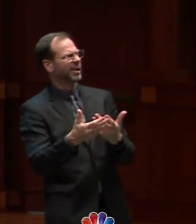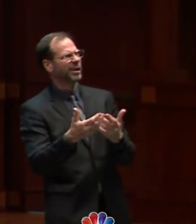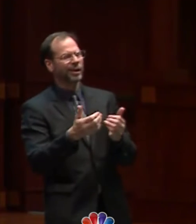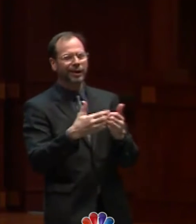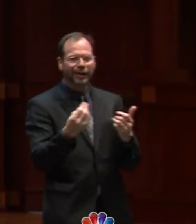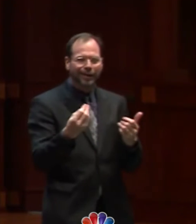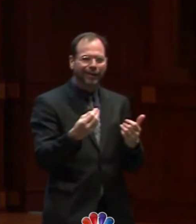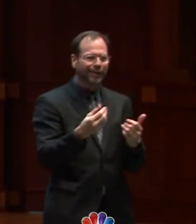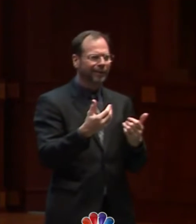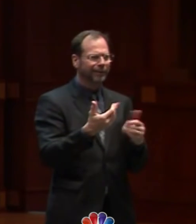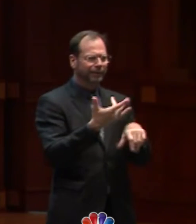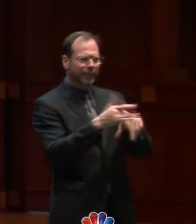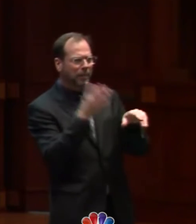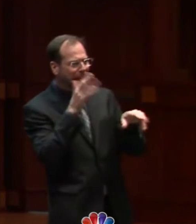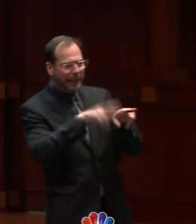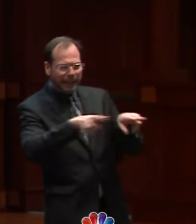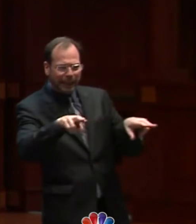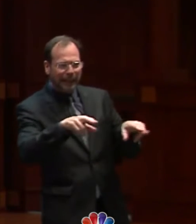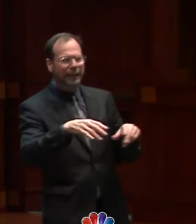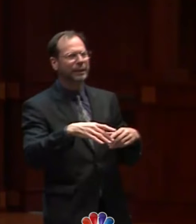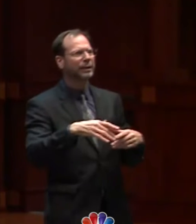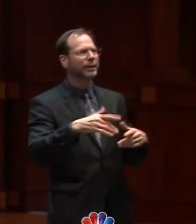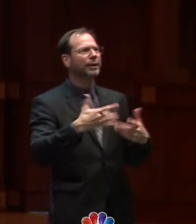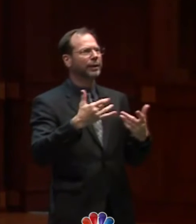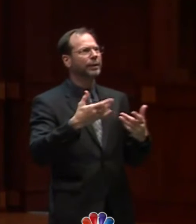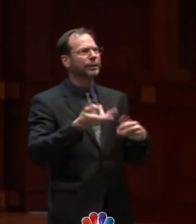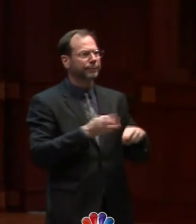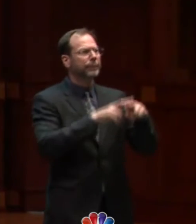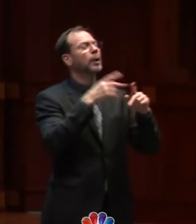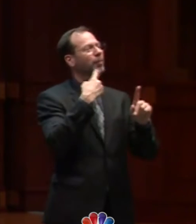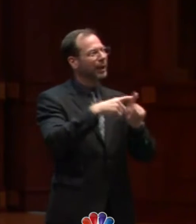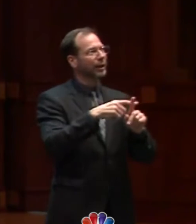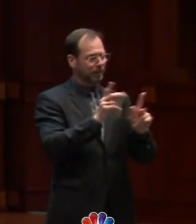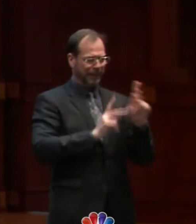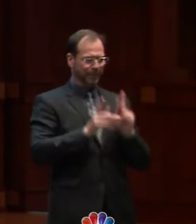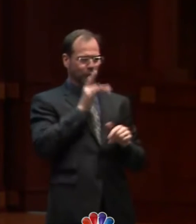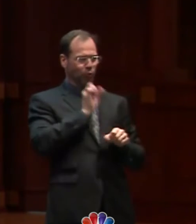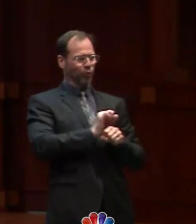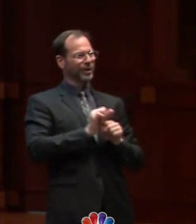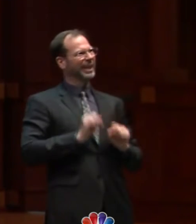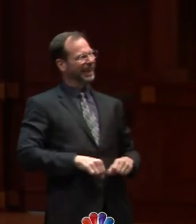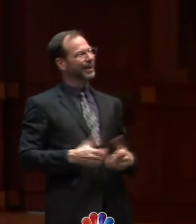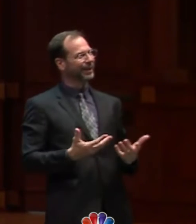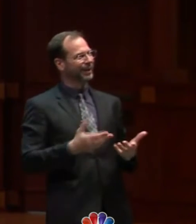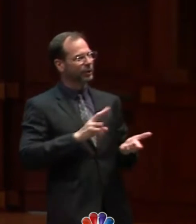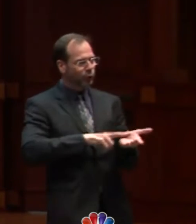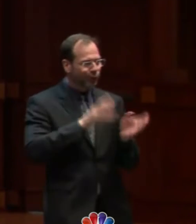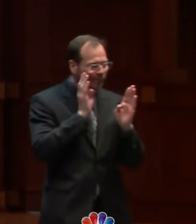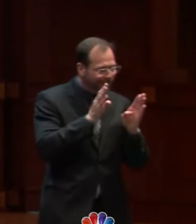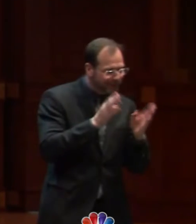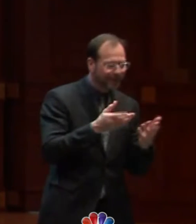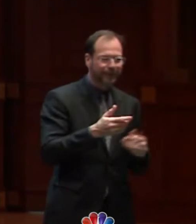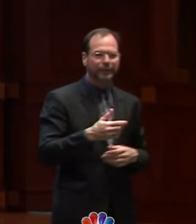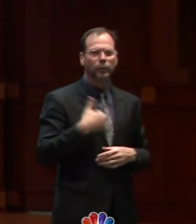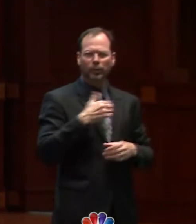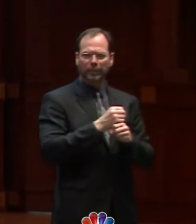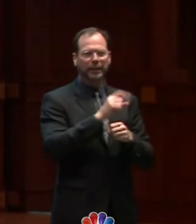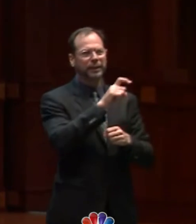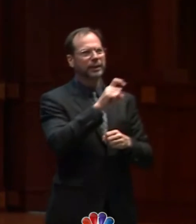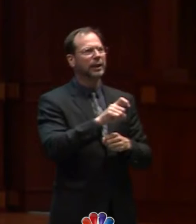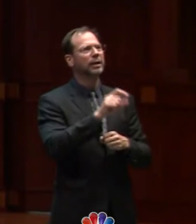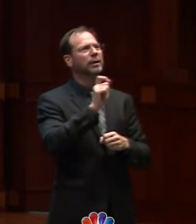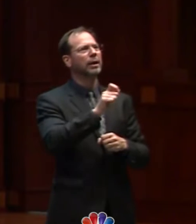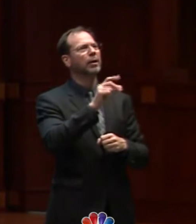inventory of beds. You know, it's bed surge, but it's also manpower surge. And so we've created, there was a